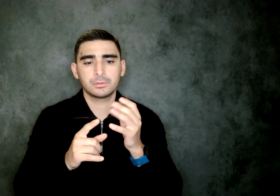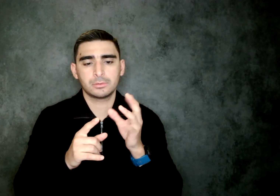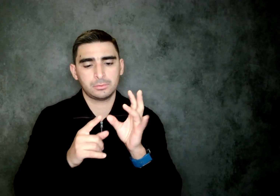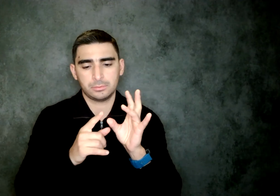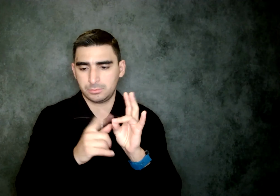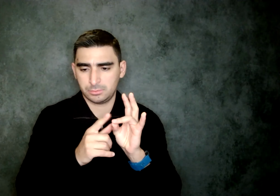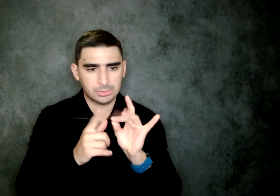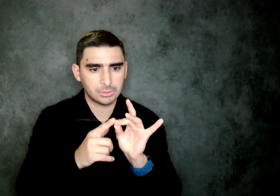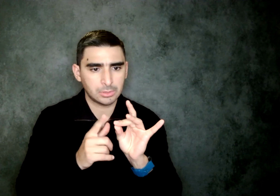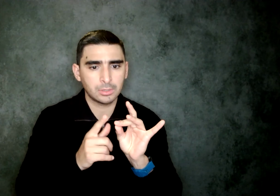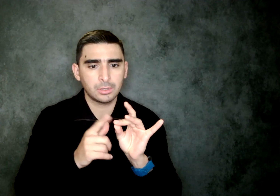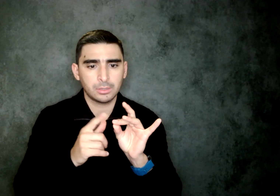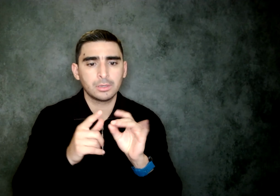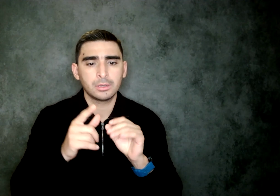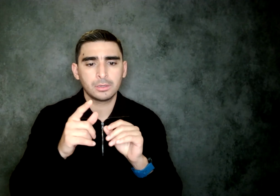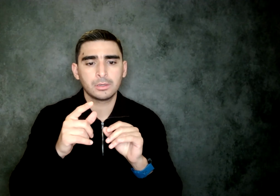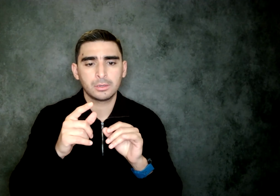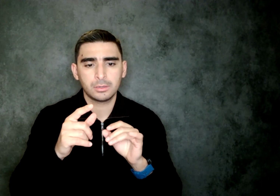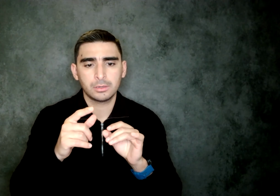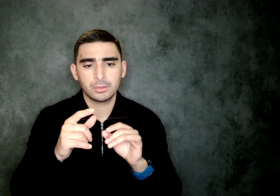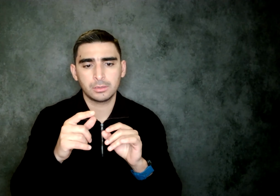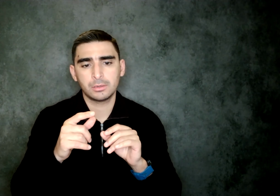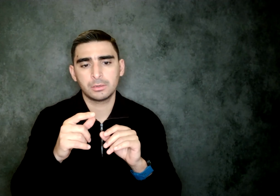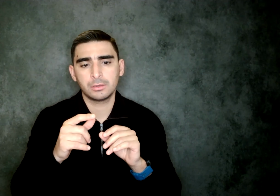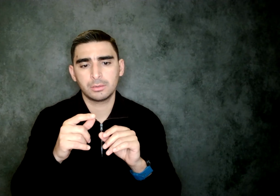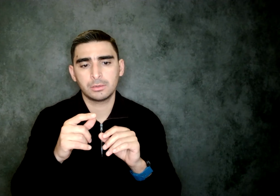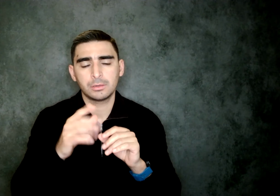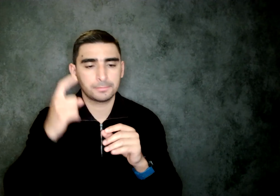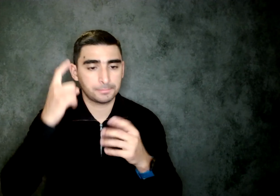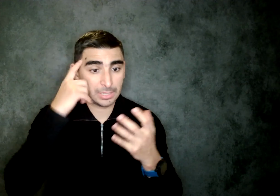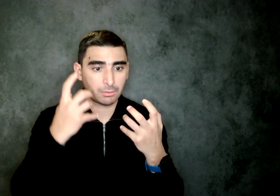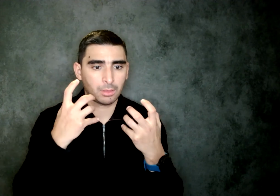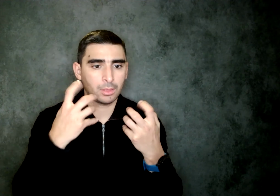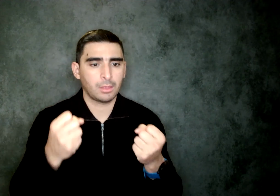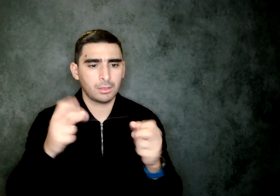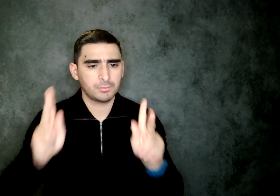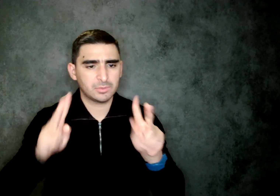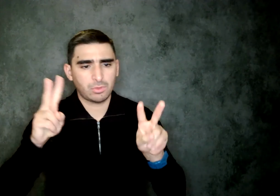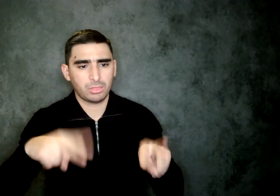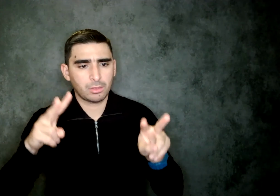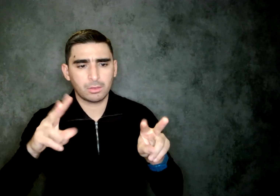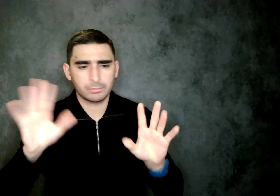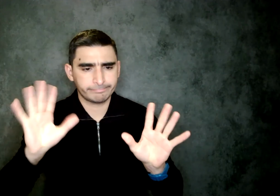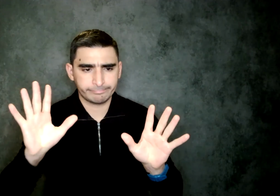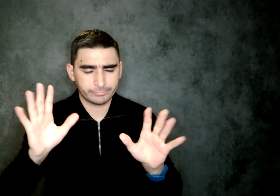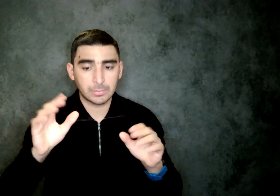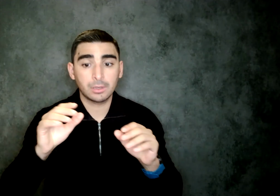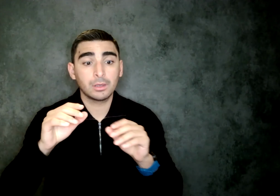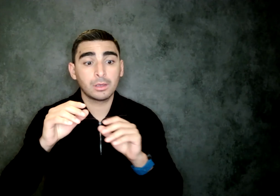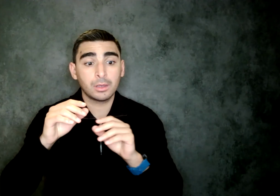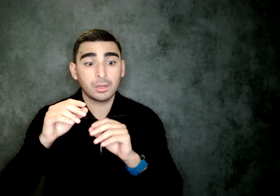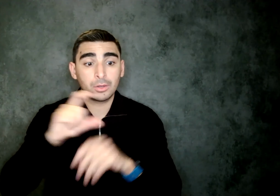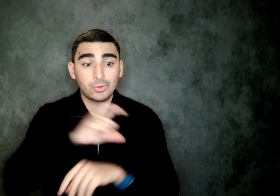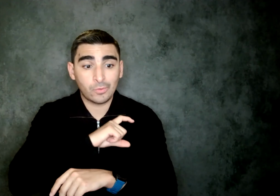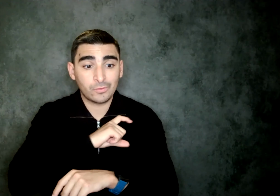is decriminalizing mental health and removing the law enforcement piece.